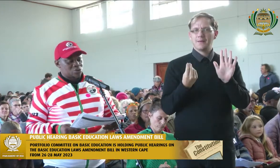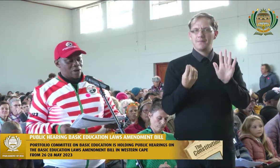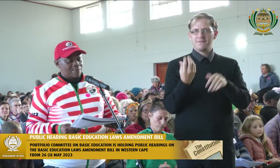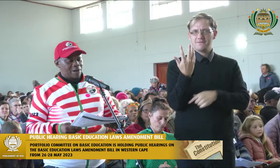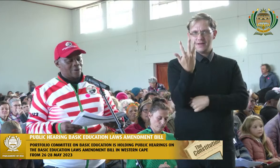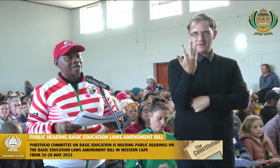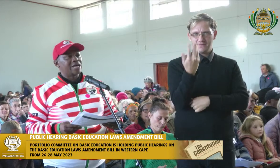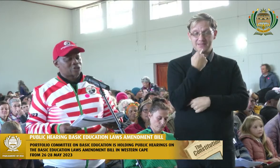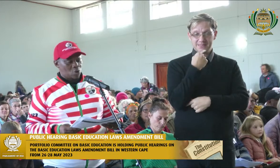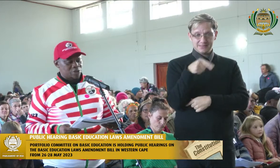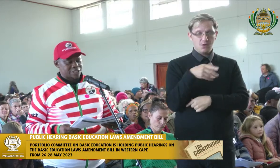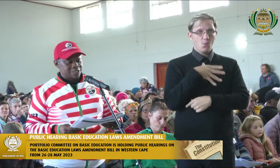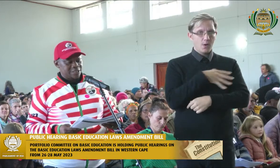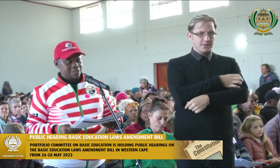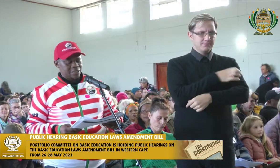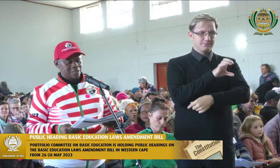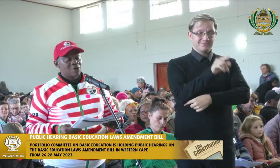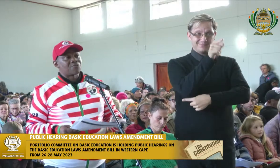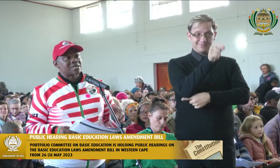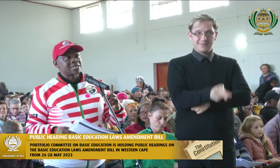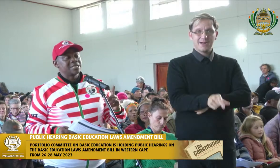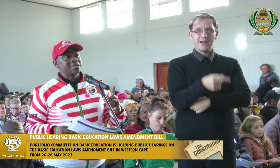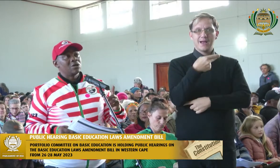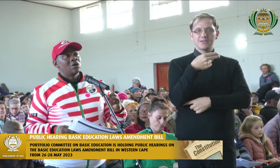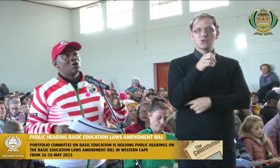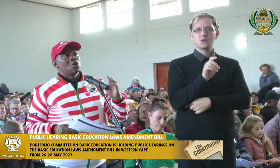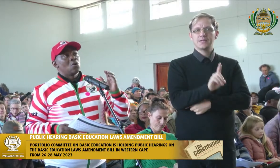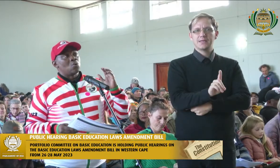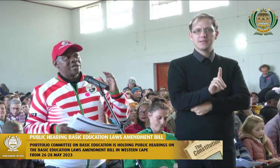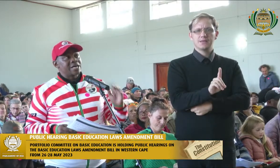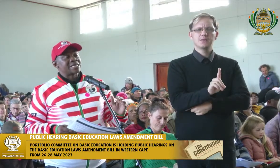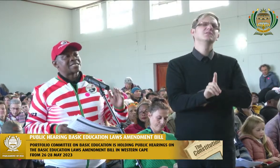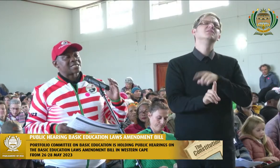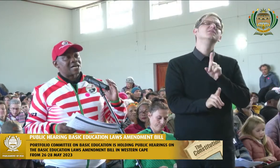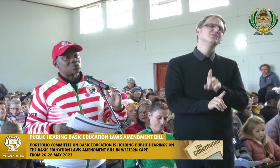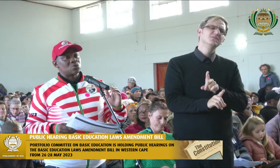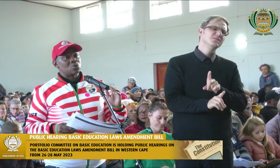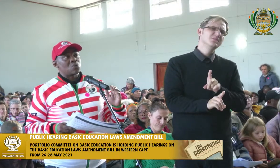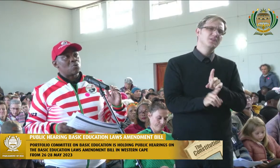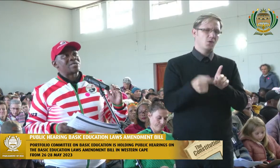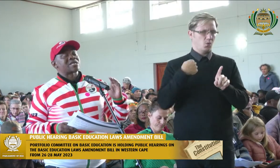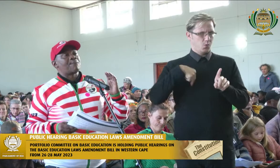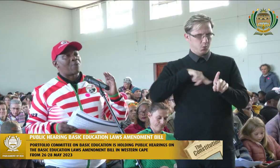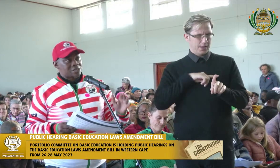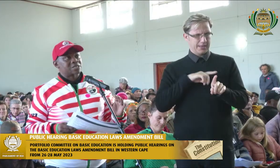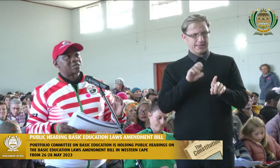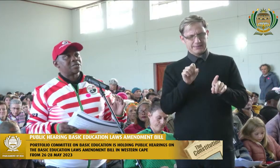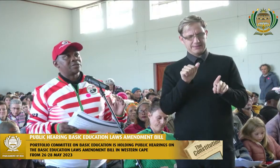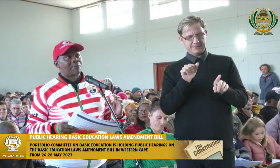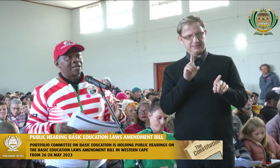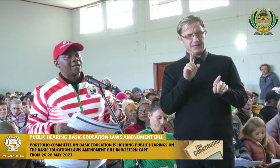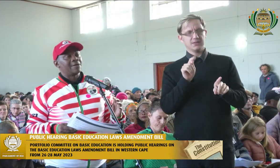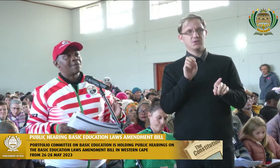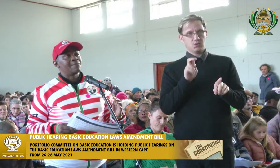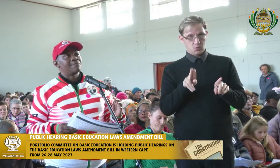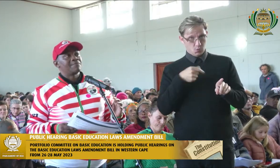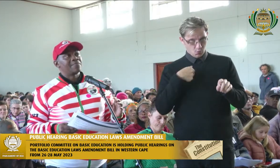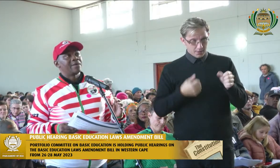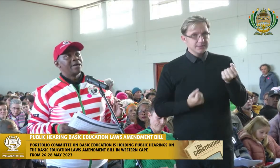it seeks to empower the HOD. Firstly, we as SADU, we support the